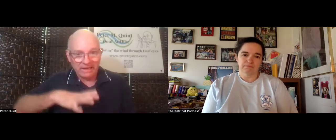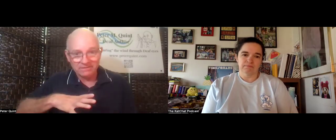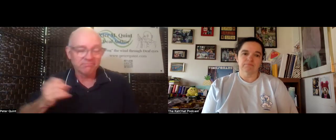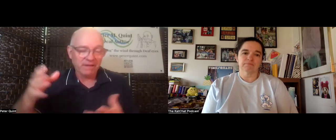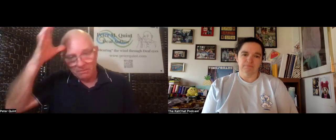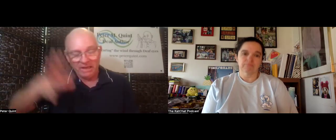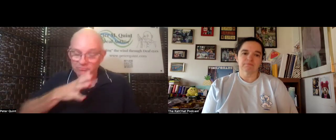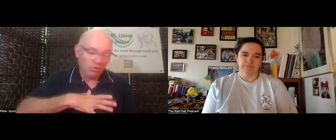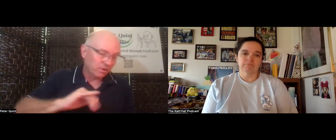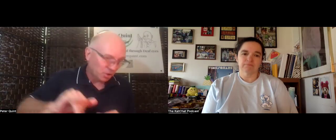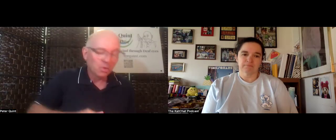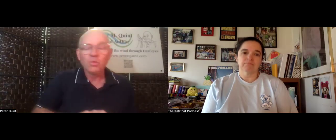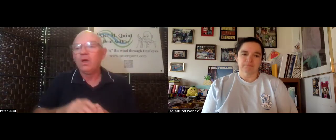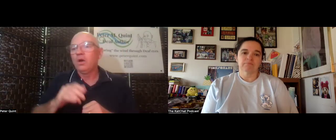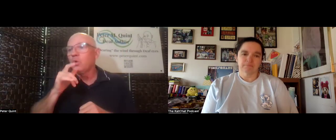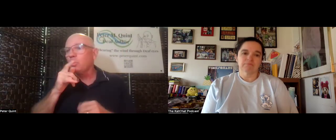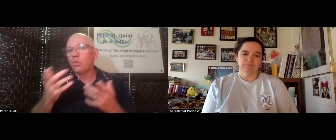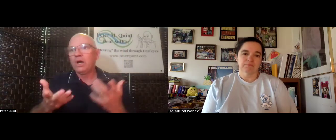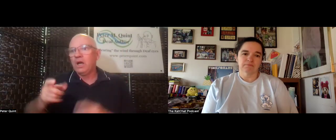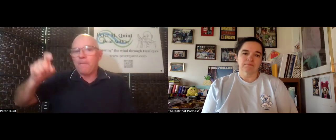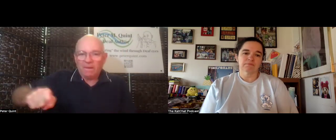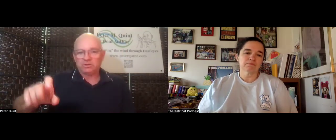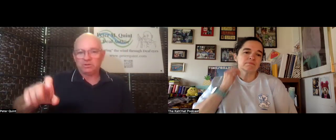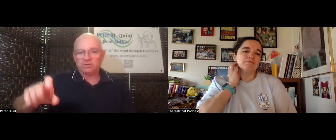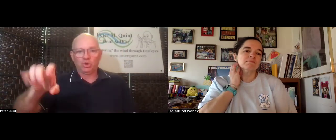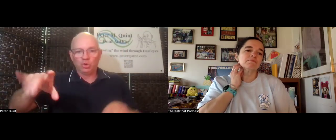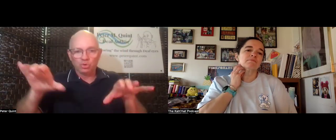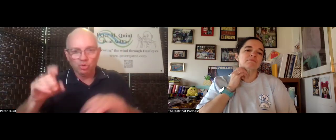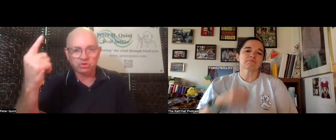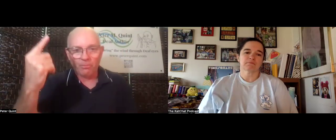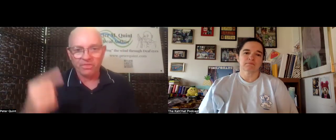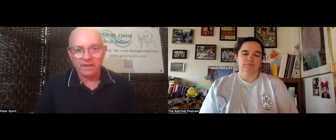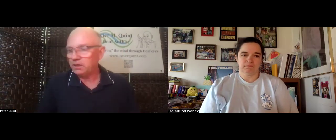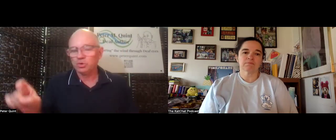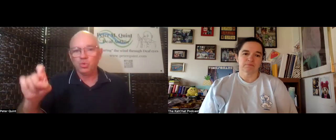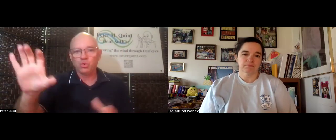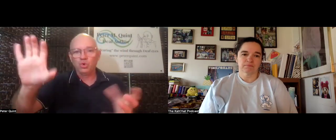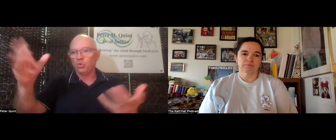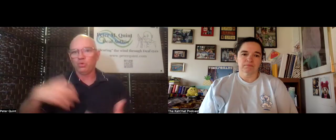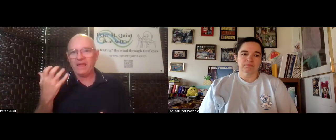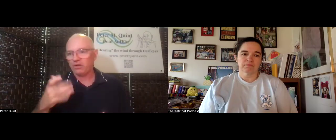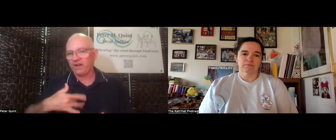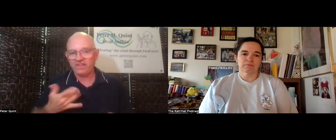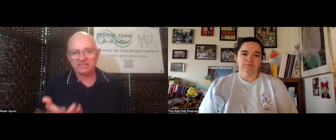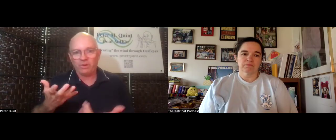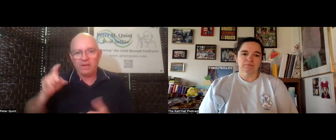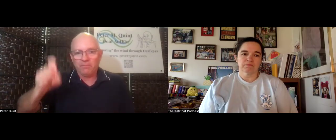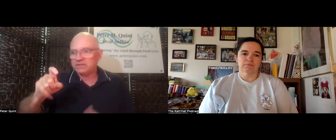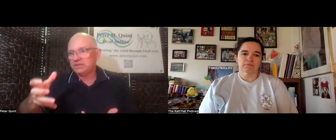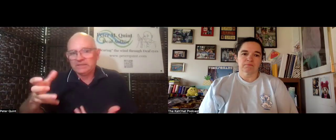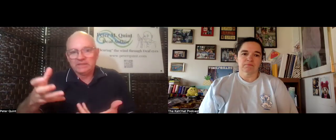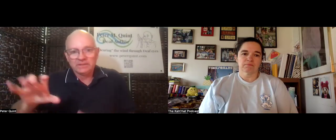of men, many men, women too, who must do something. Ooh, I'm angry. I feel this